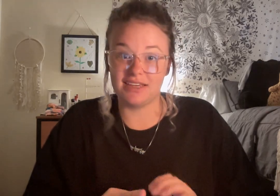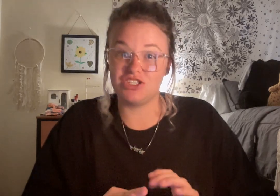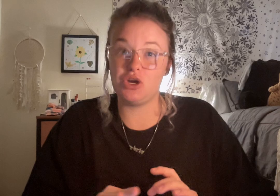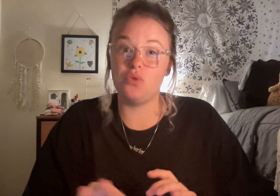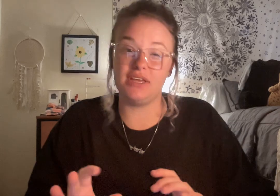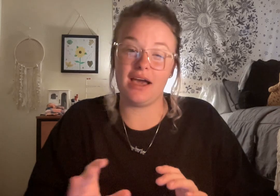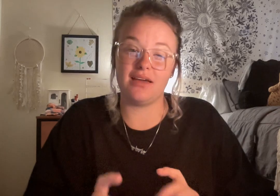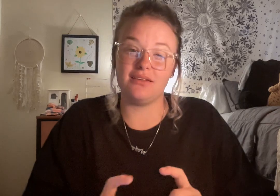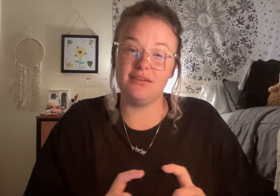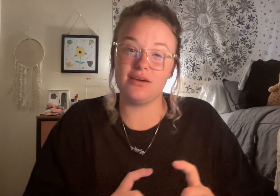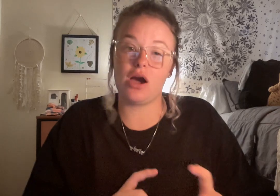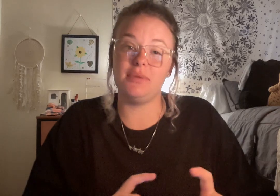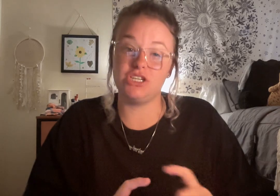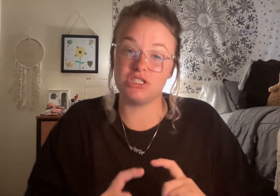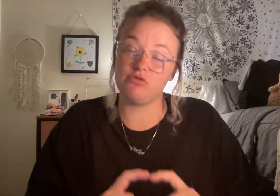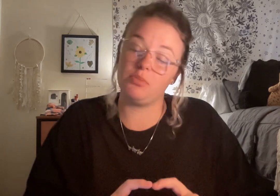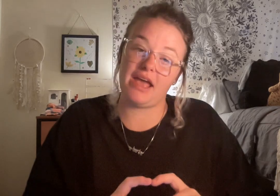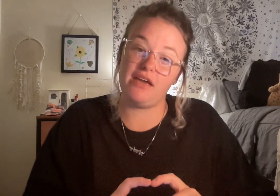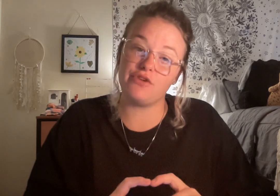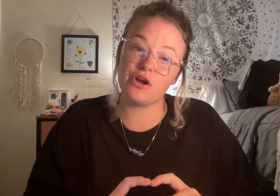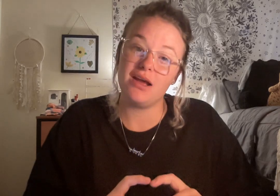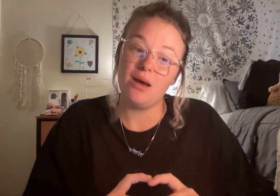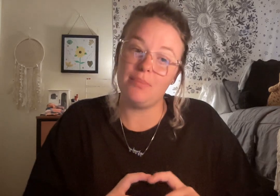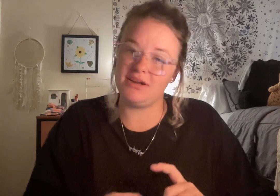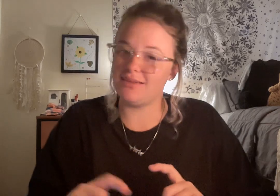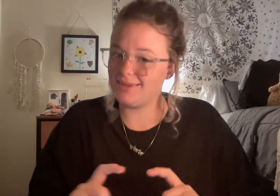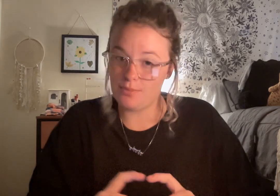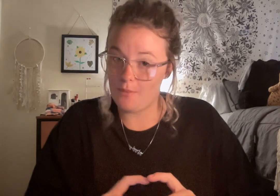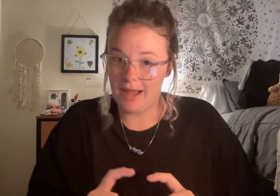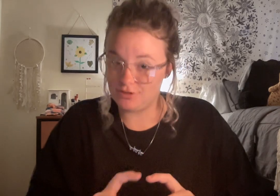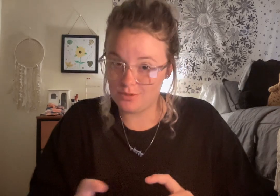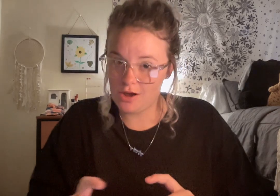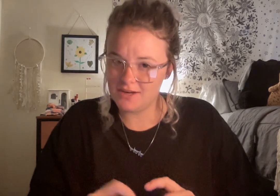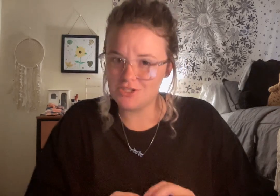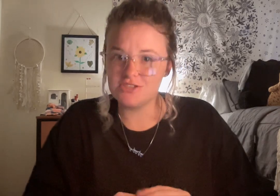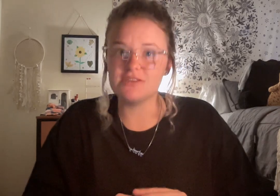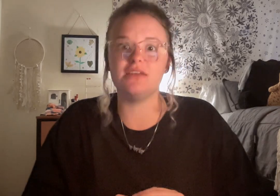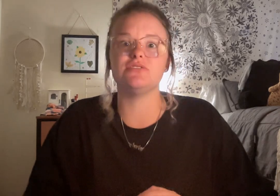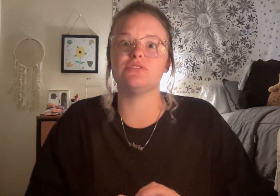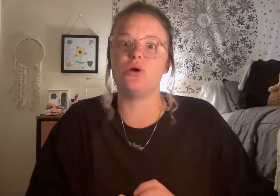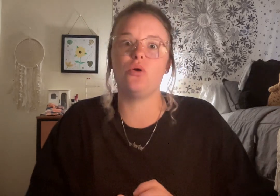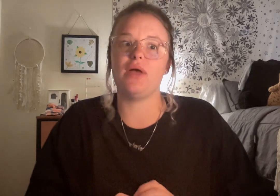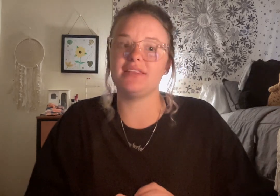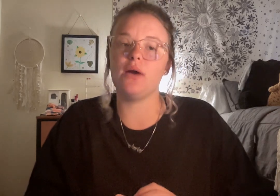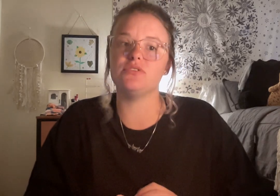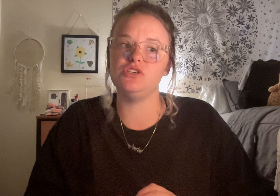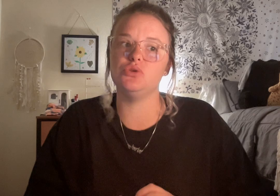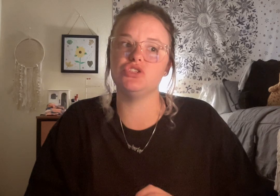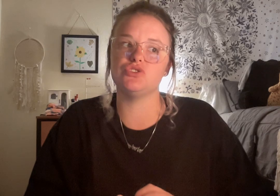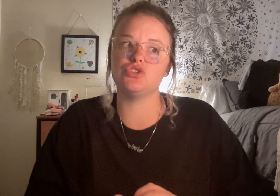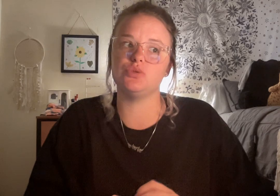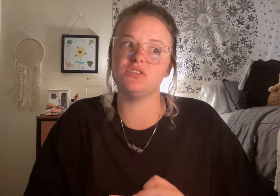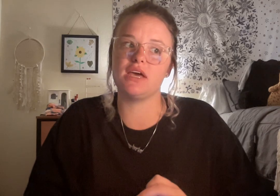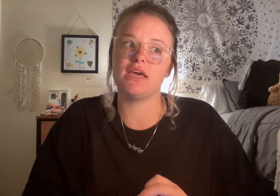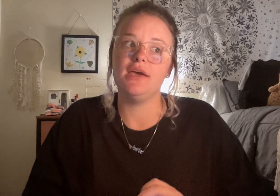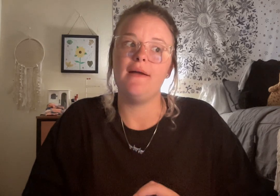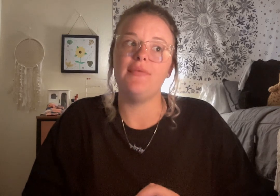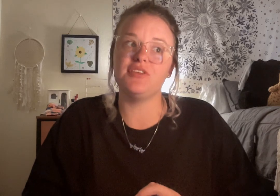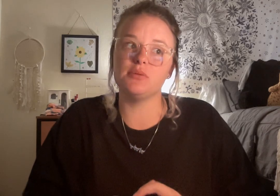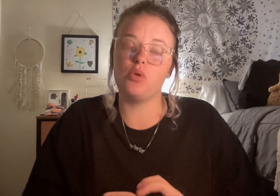she only had accommodations for behavior but nothing about bathroom accommodations. And so like that was huge. And so she was like, it's important